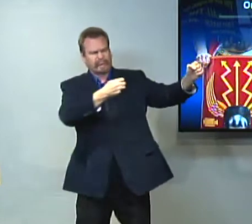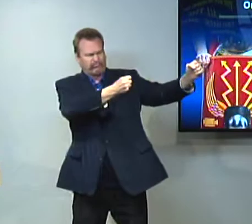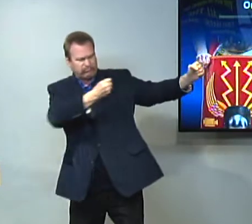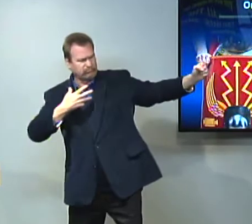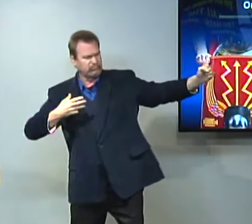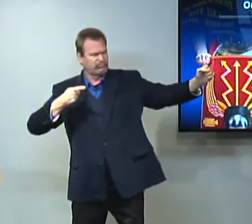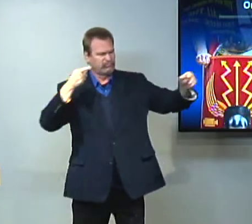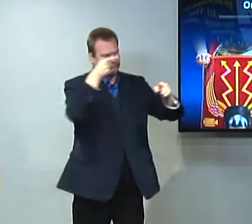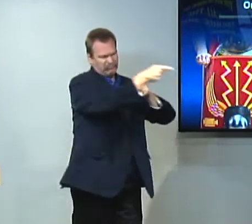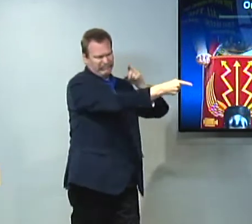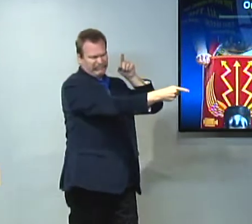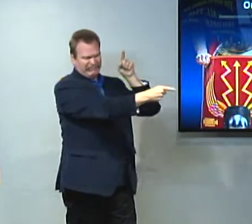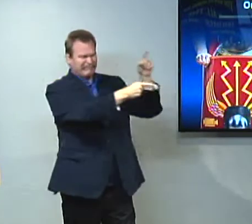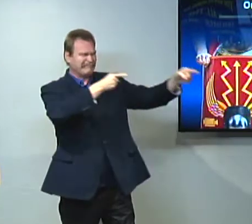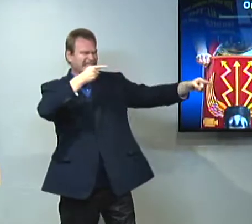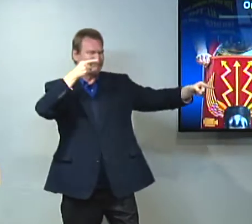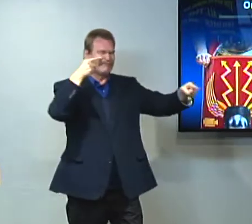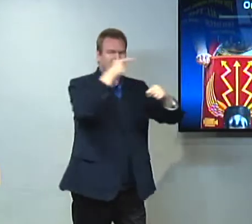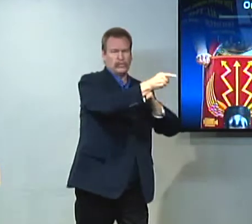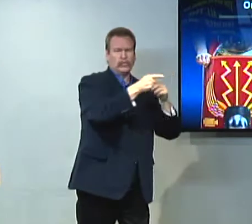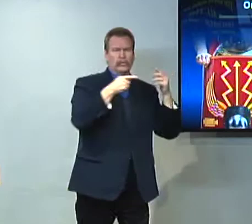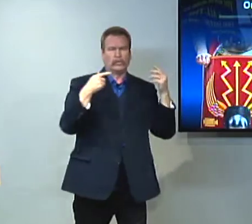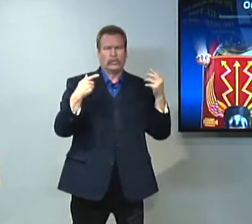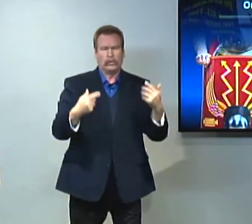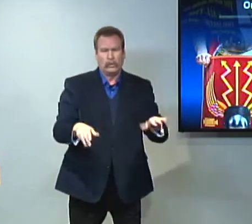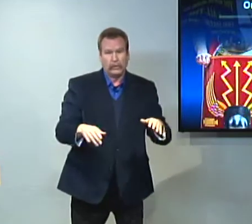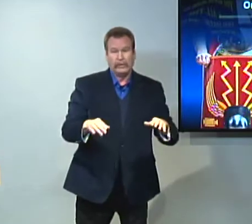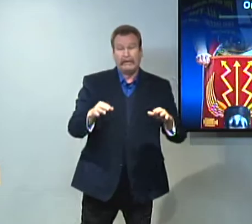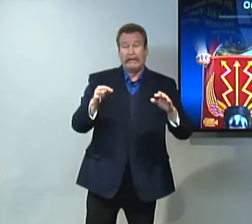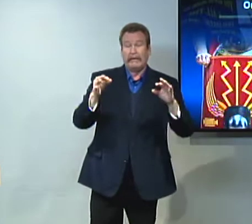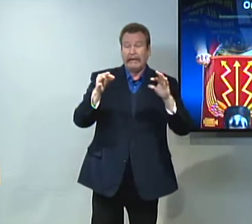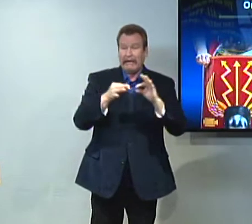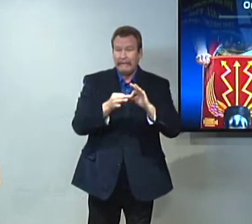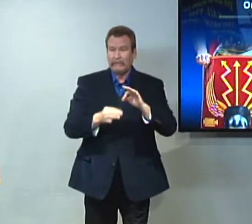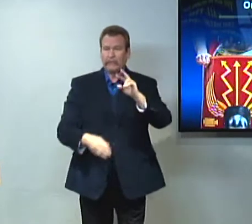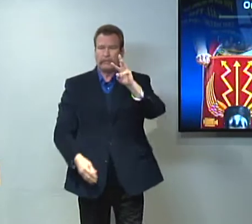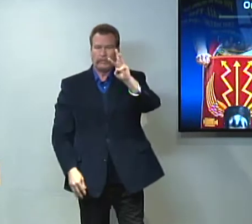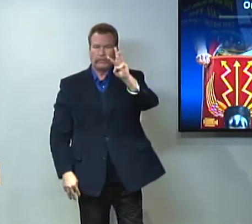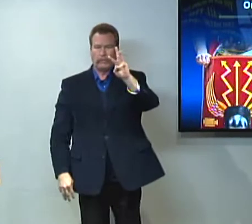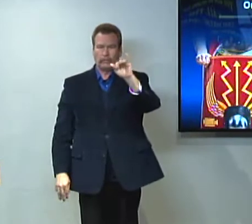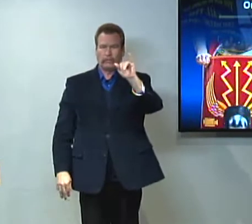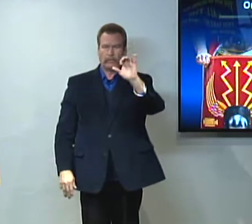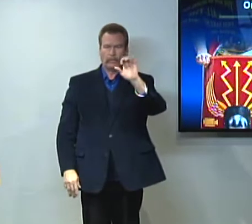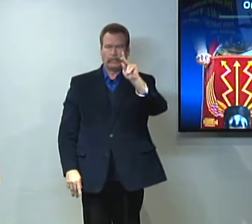And that's how that they would fight against their enemy, and they would send these arrows, multitude of arrows.